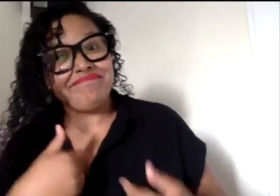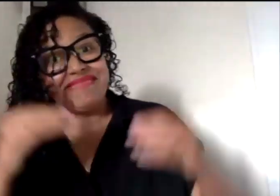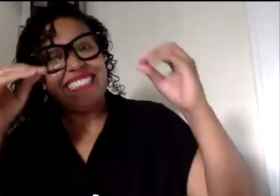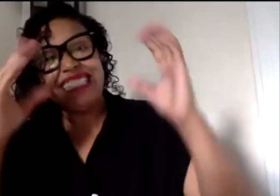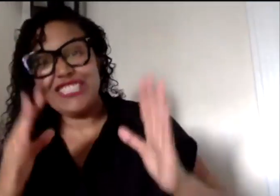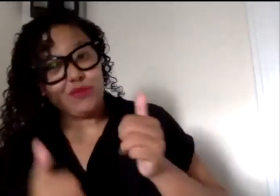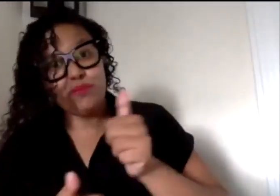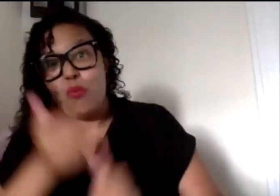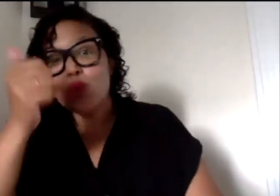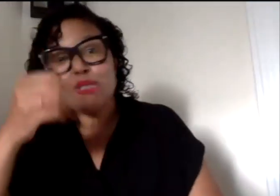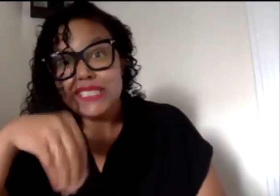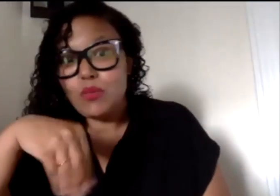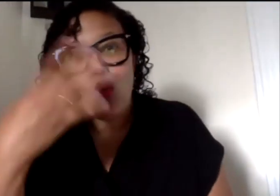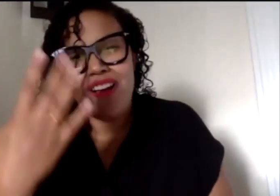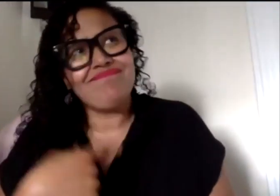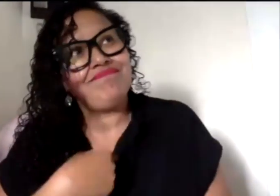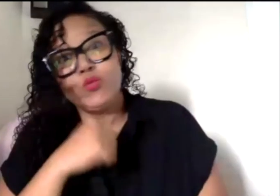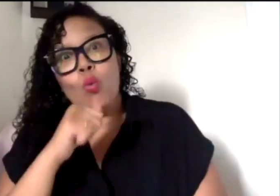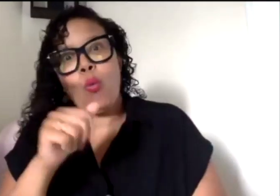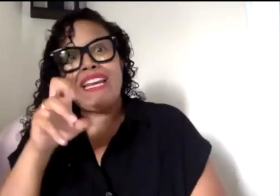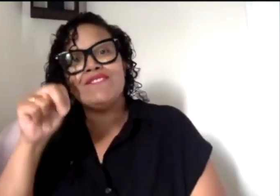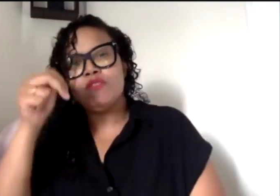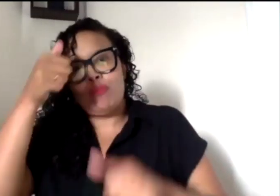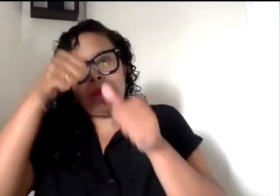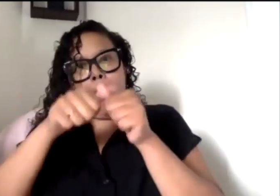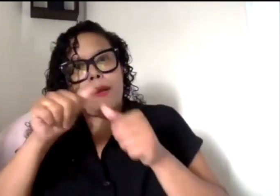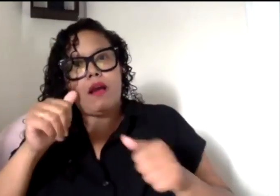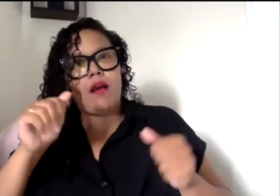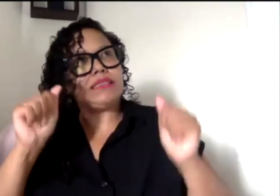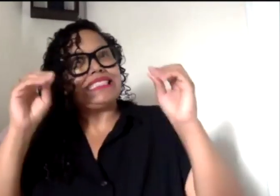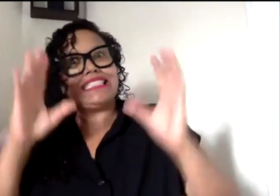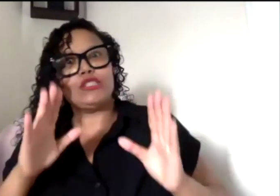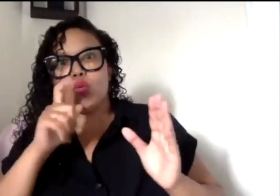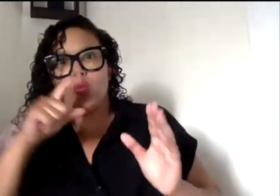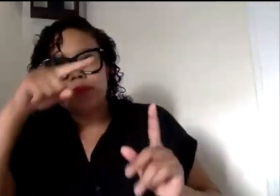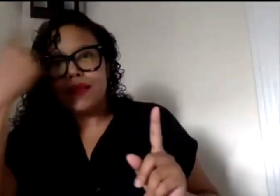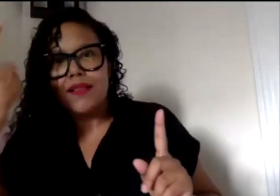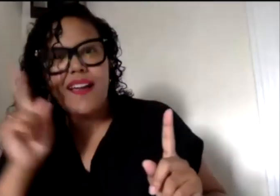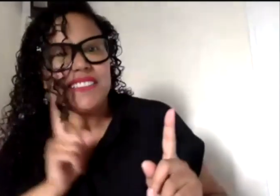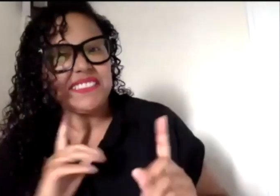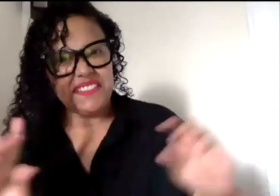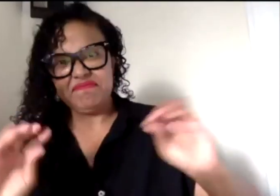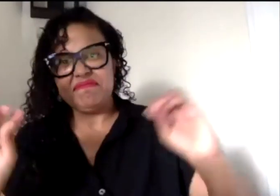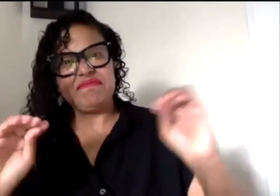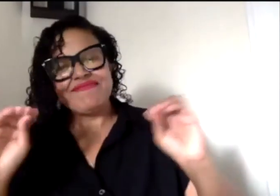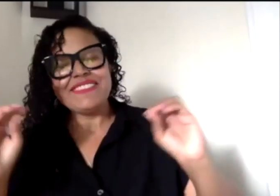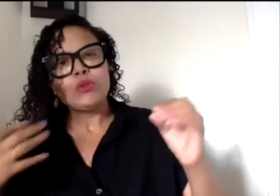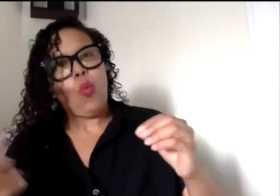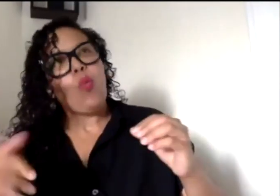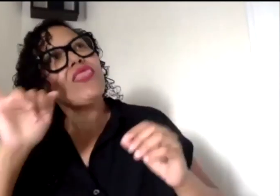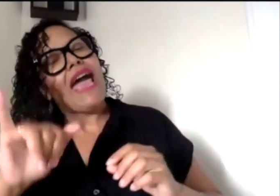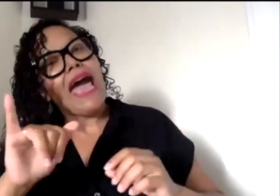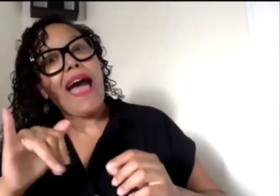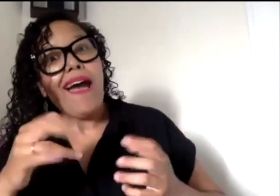impact. For me, most of the teachers I saw were white. I don't actually remember a Black deaf teacher at